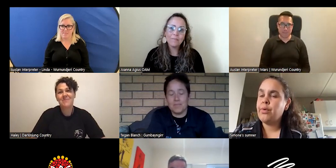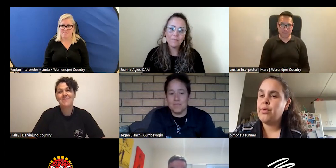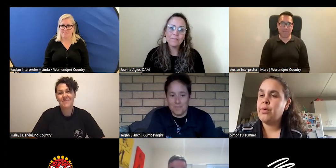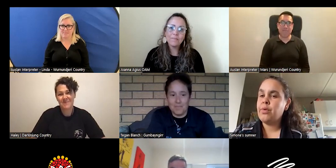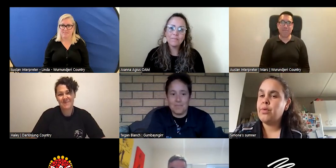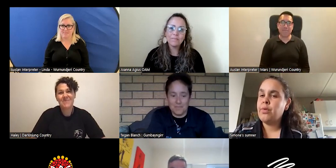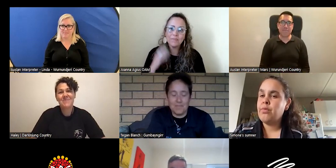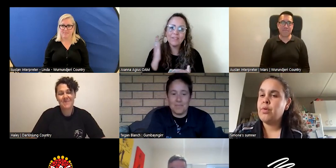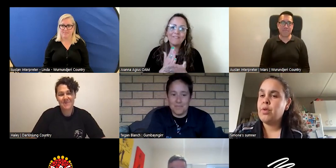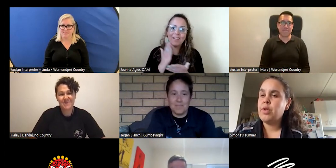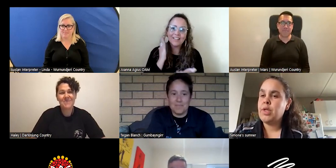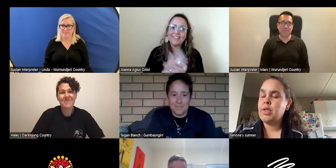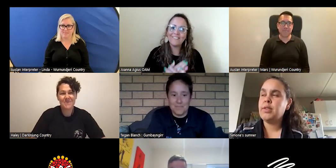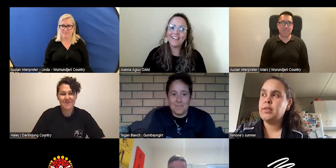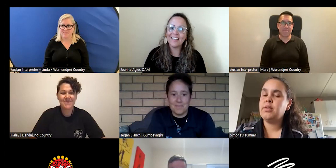Yeah.